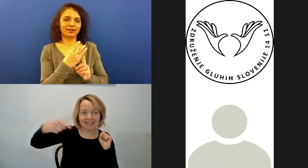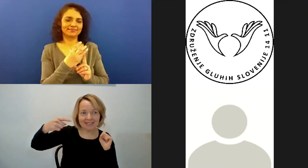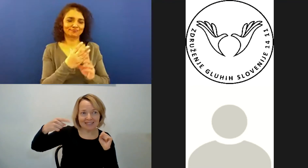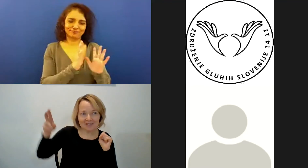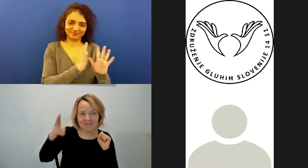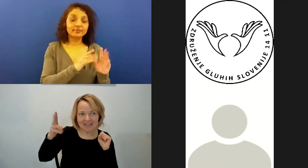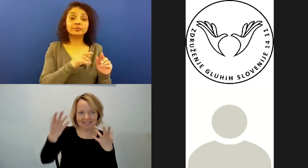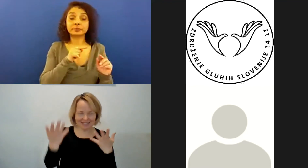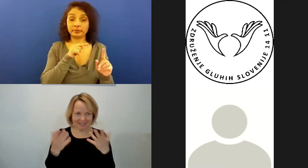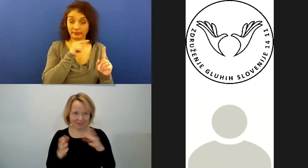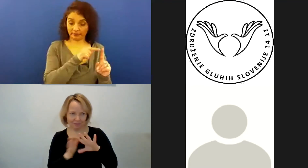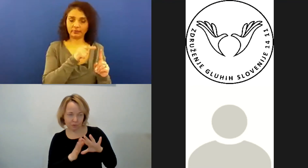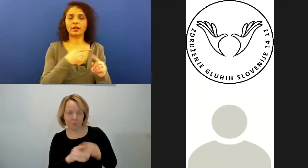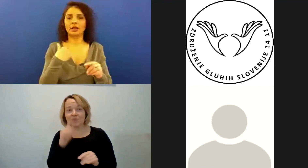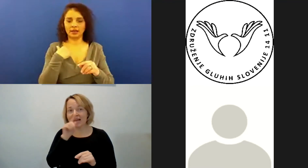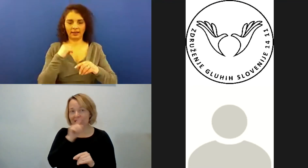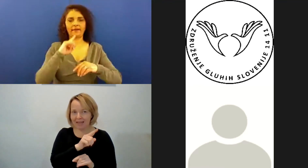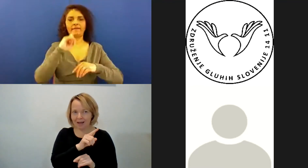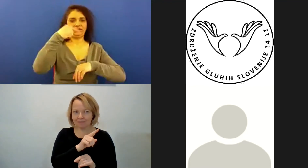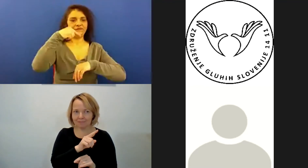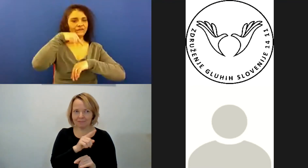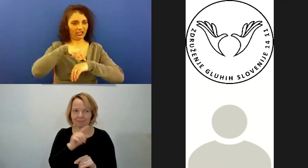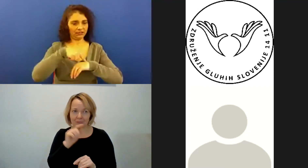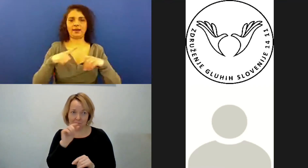As you've seen in the picture, some typical Dutch culture,